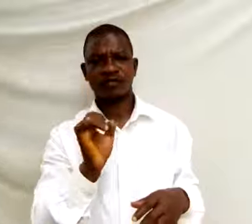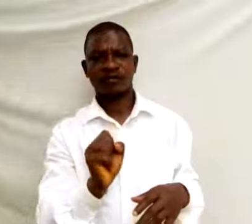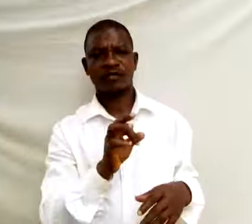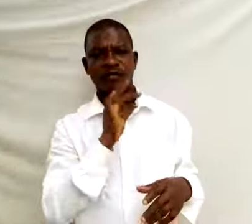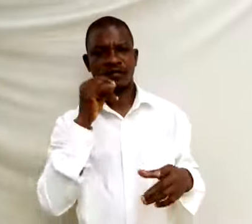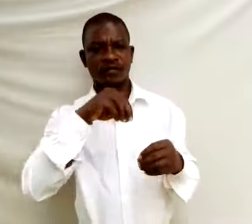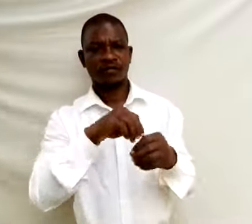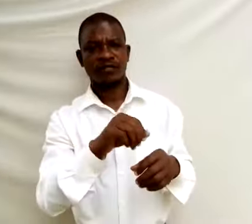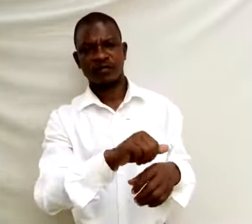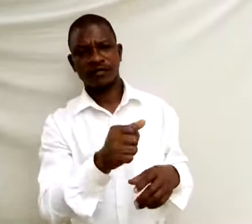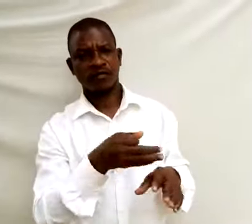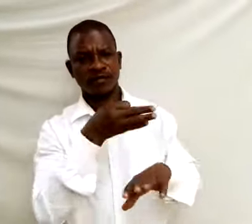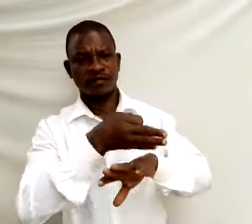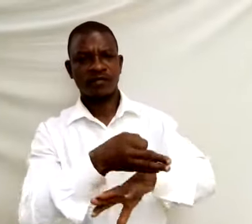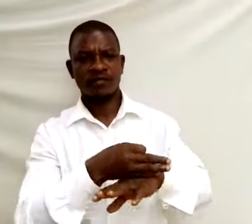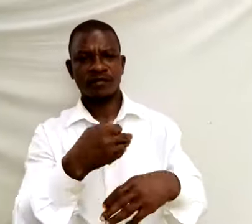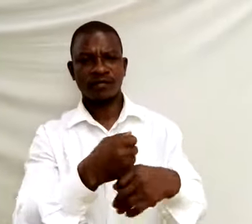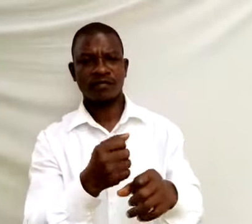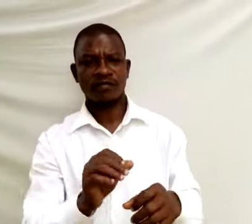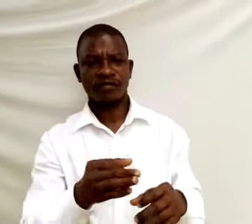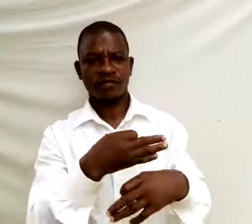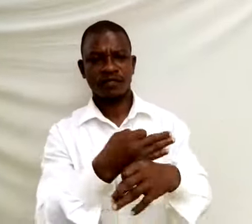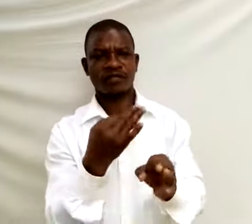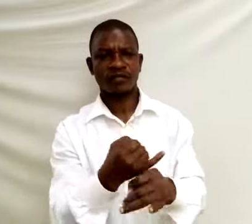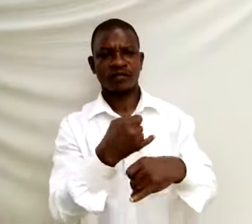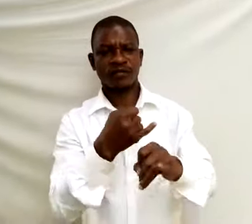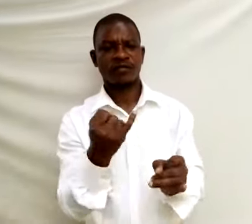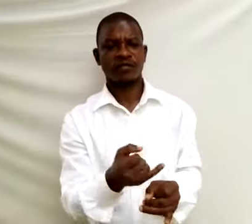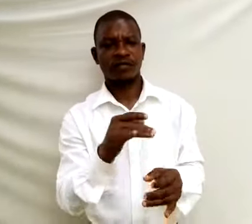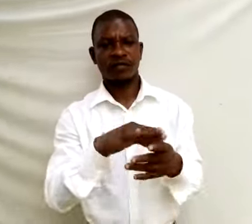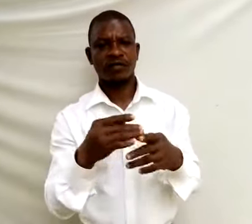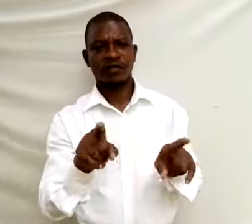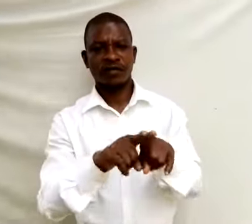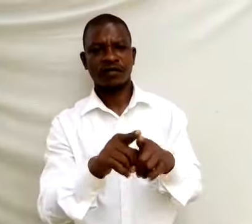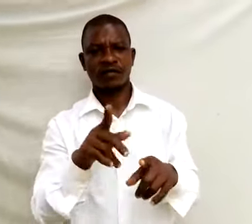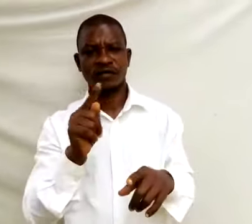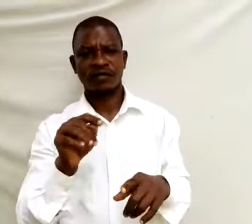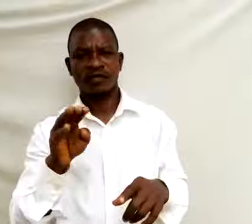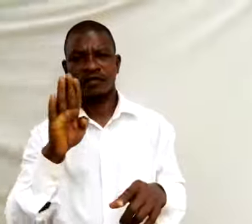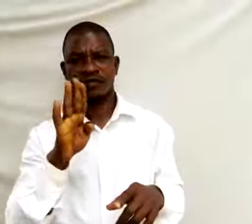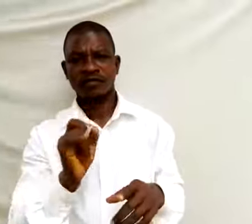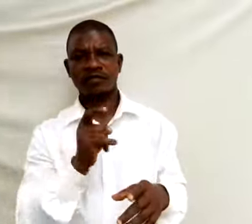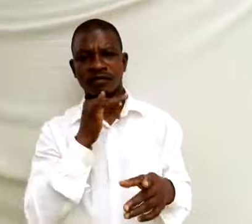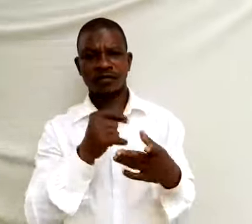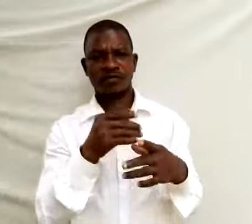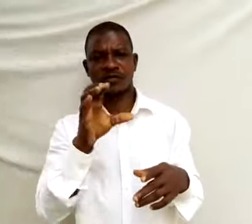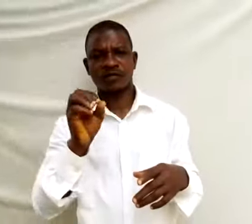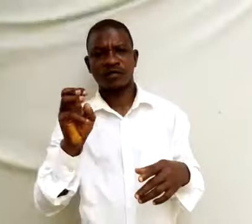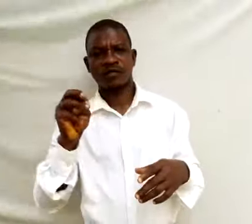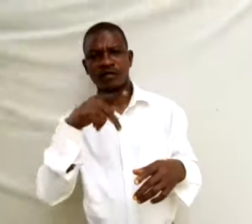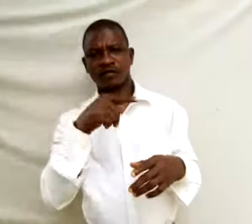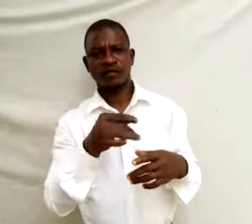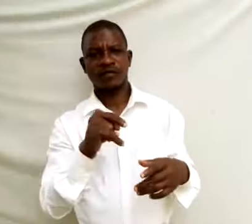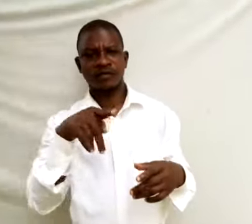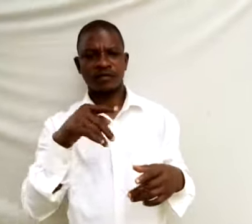the furniture industry, as timber is a composite product that